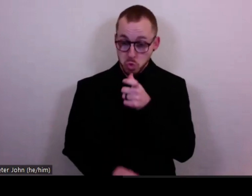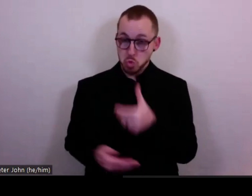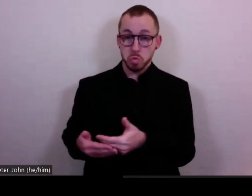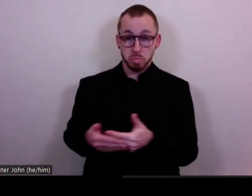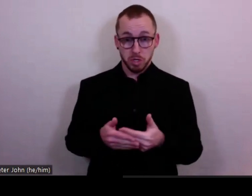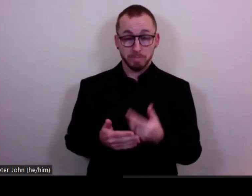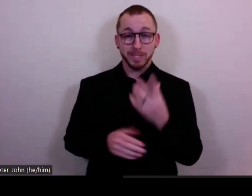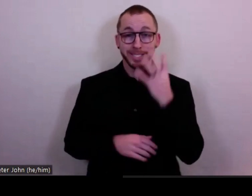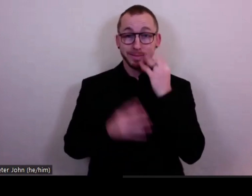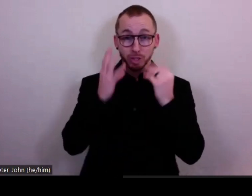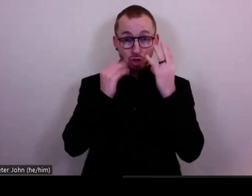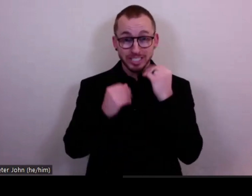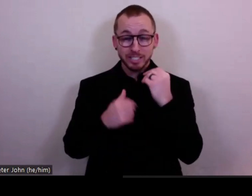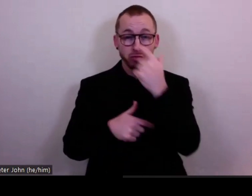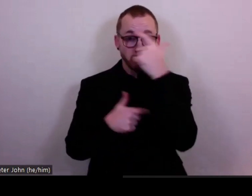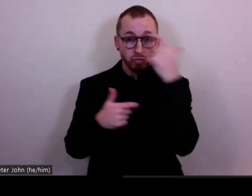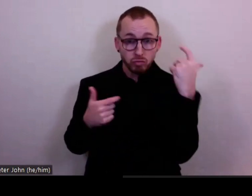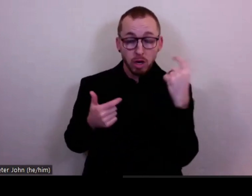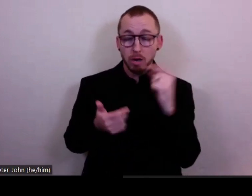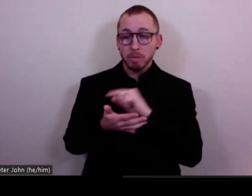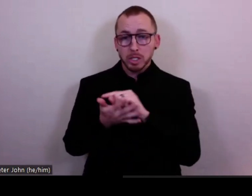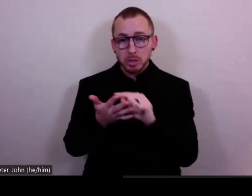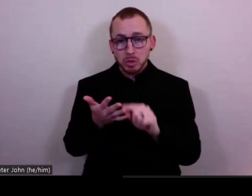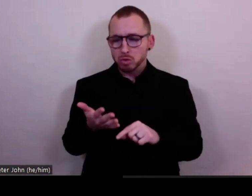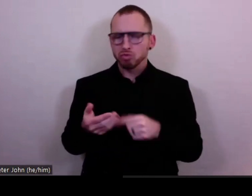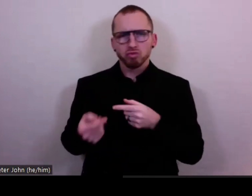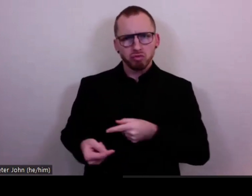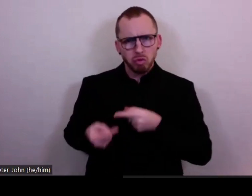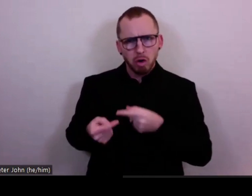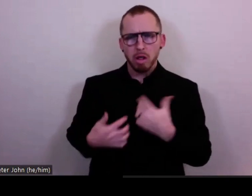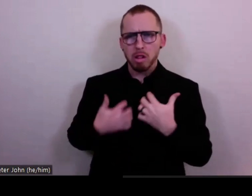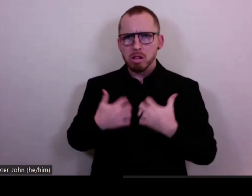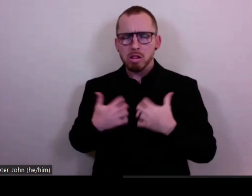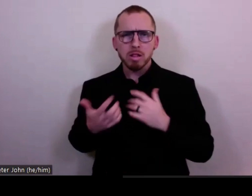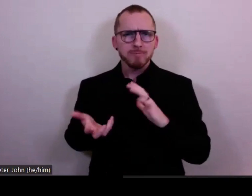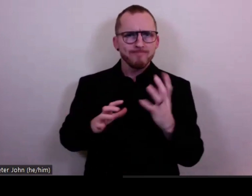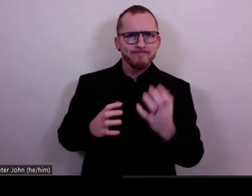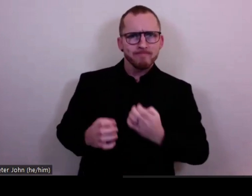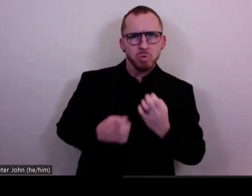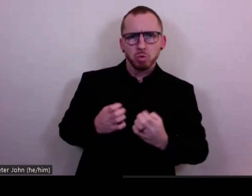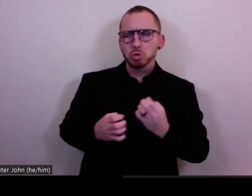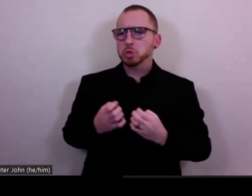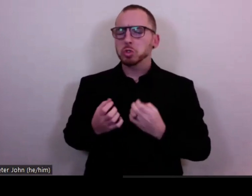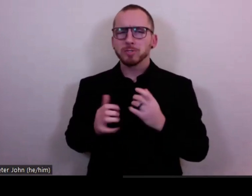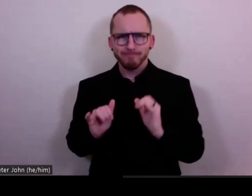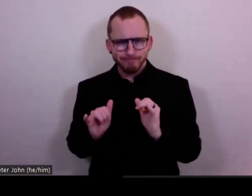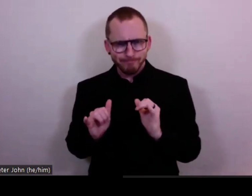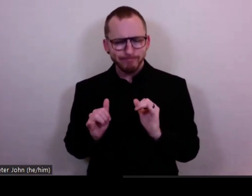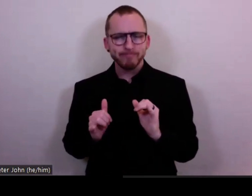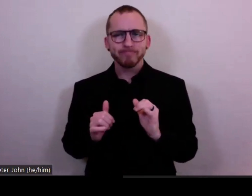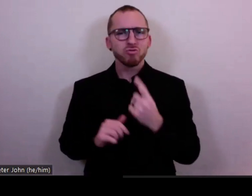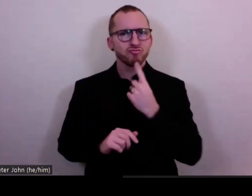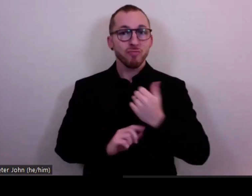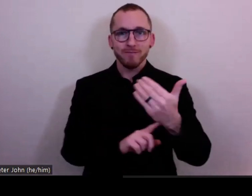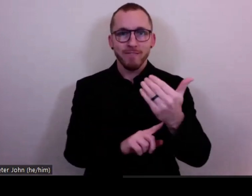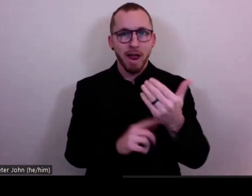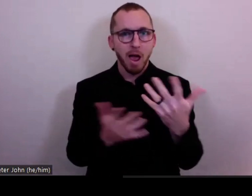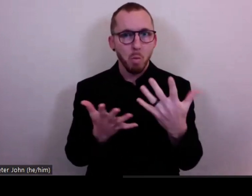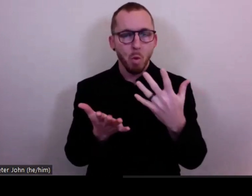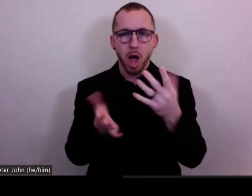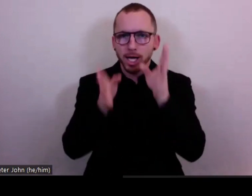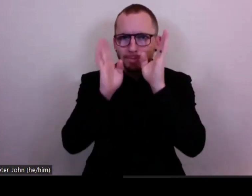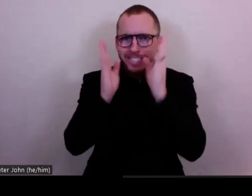to soothe, very, very, very fussy infants. And this is not during your typical stage. Right